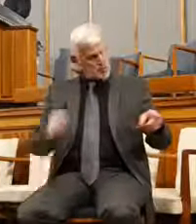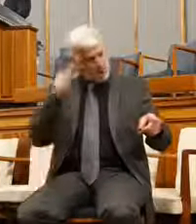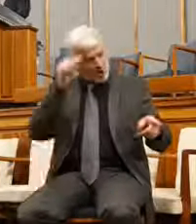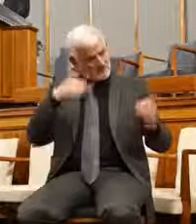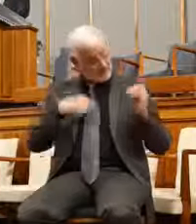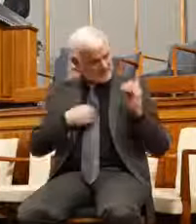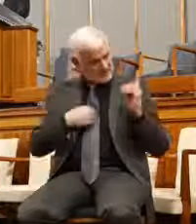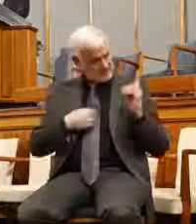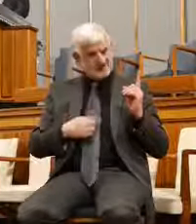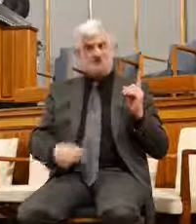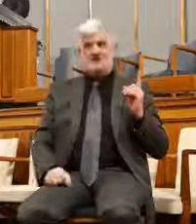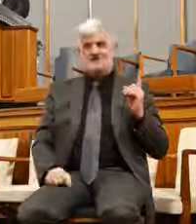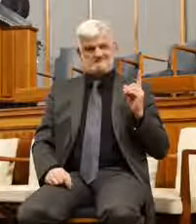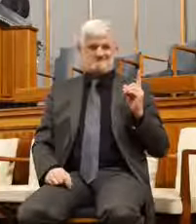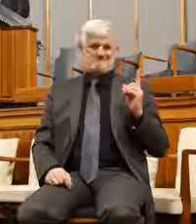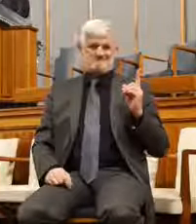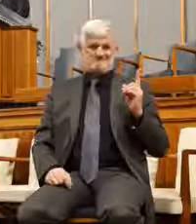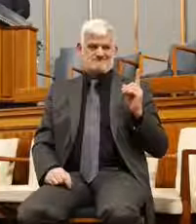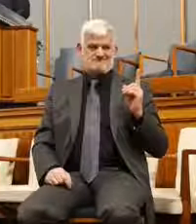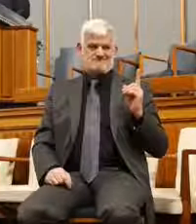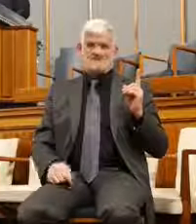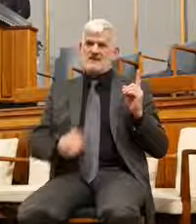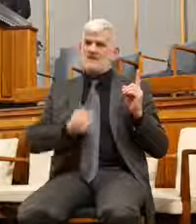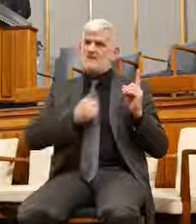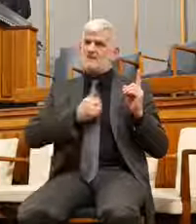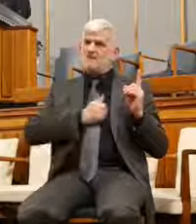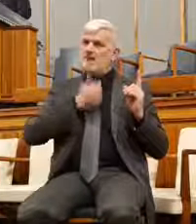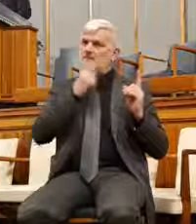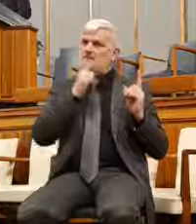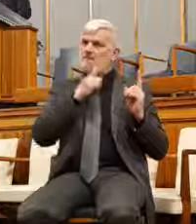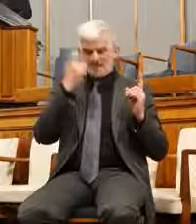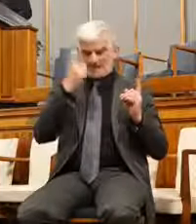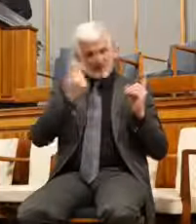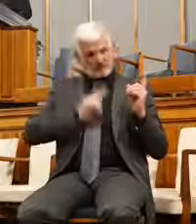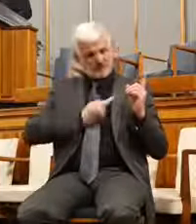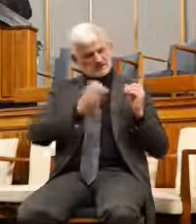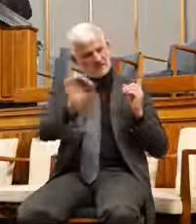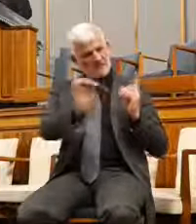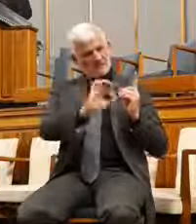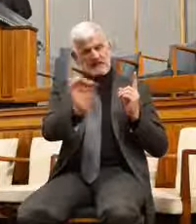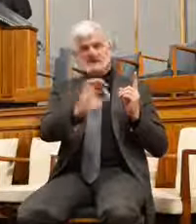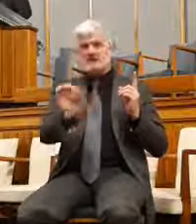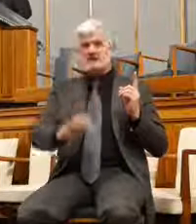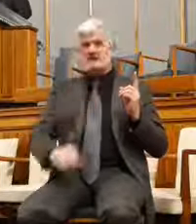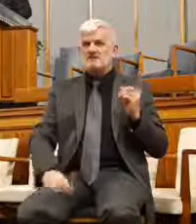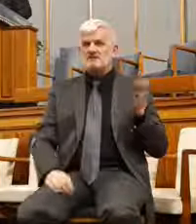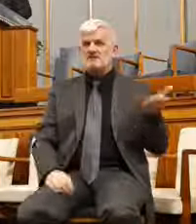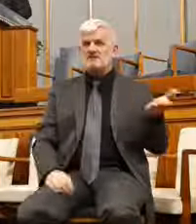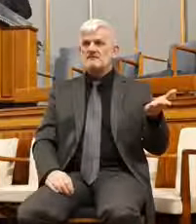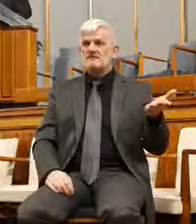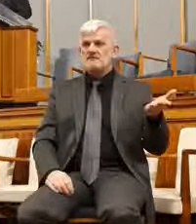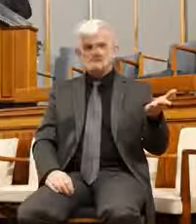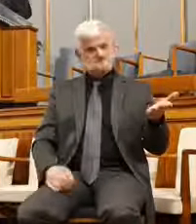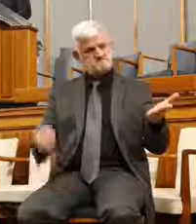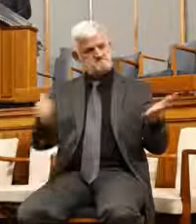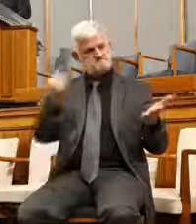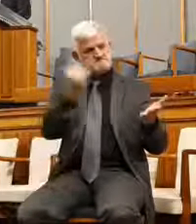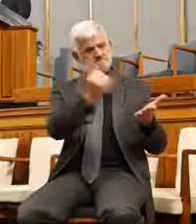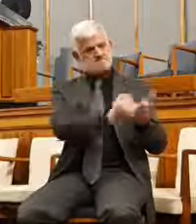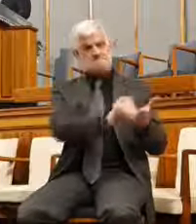people doth not consider. You do not even think about it. So that's